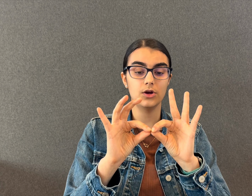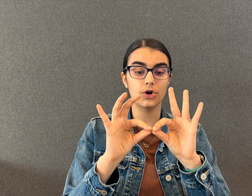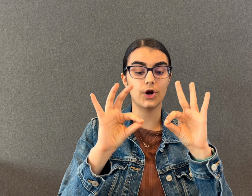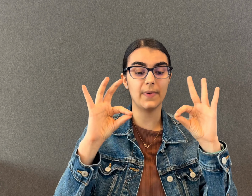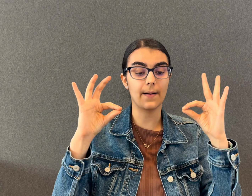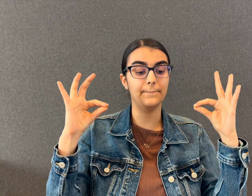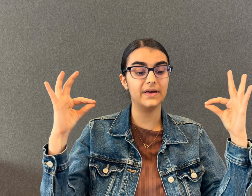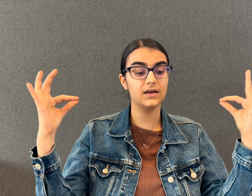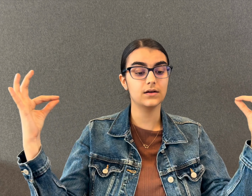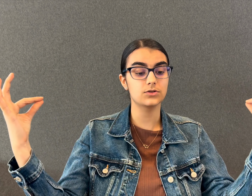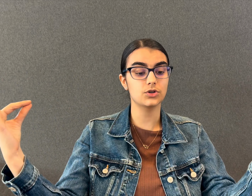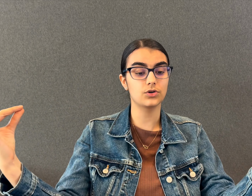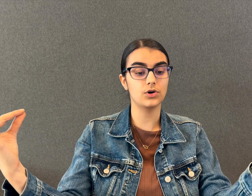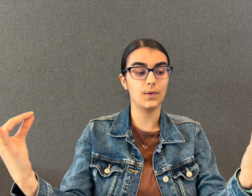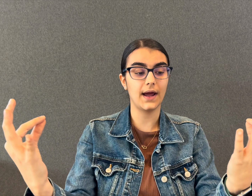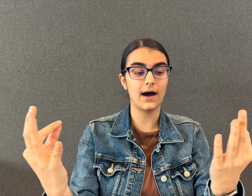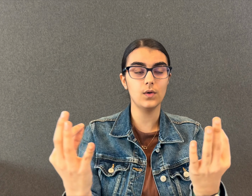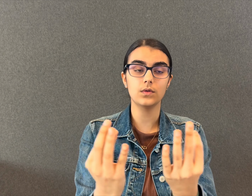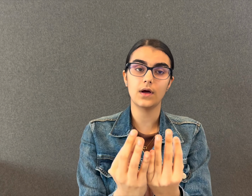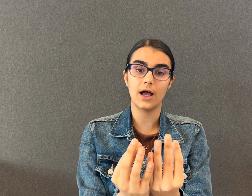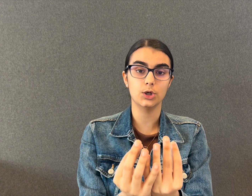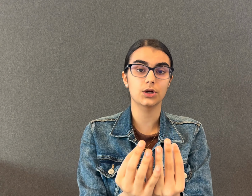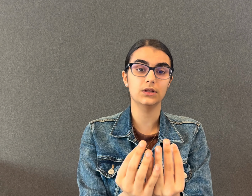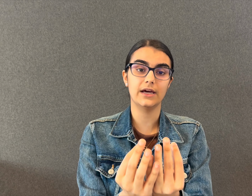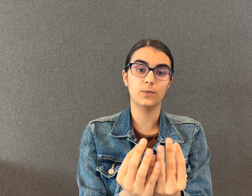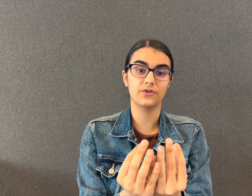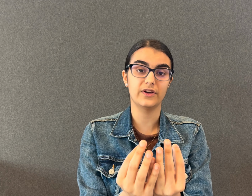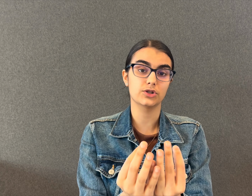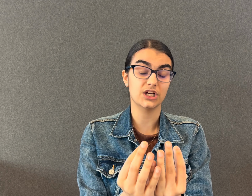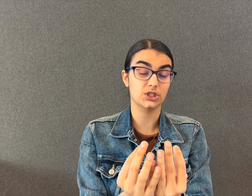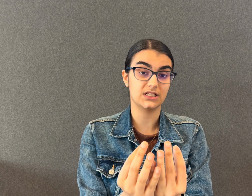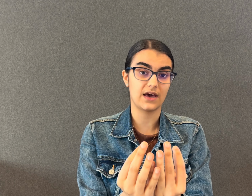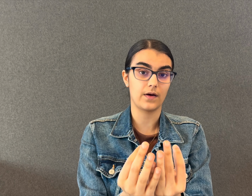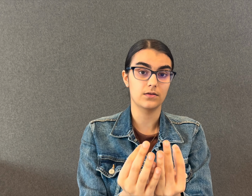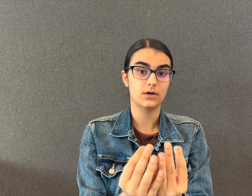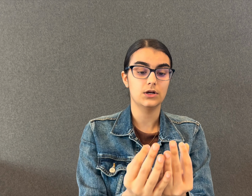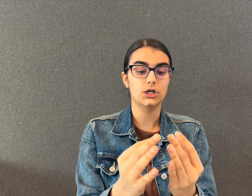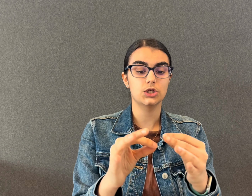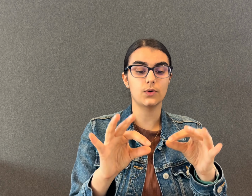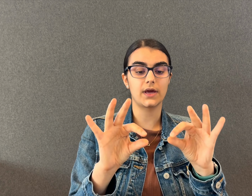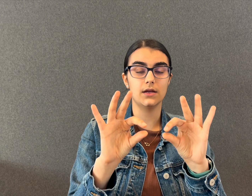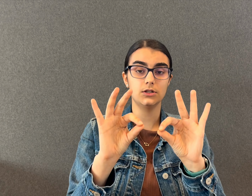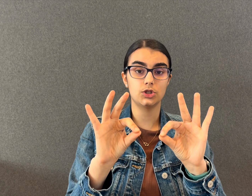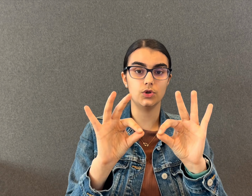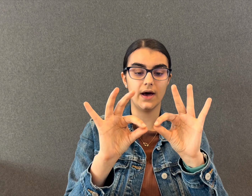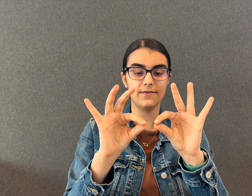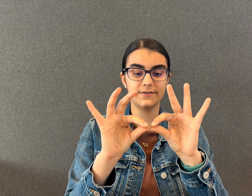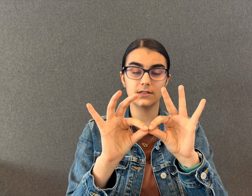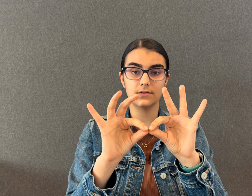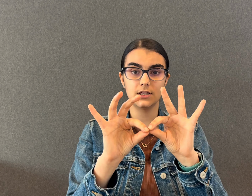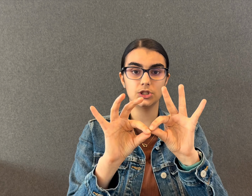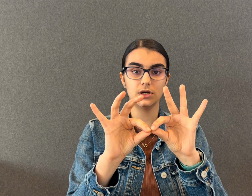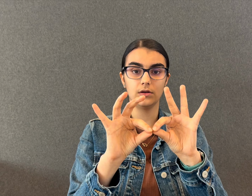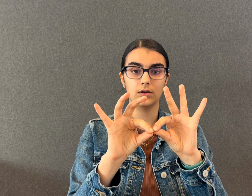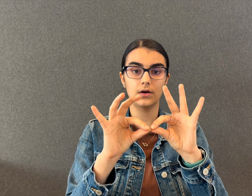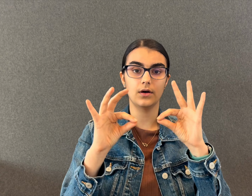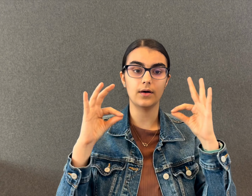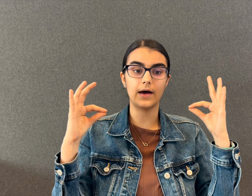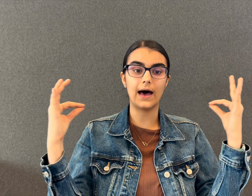gonna make a big circle going out, and you're gonna land with your fingers touching together. So again, 2 Fs, touching, out